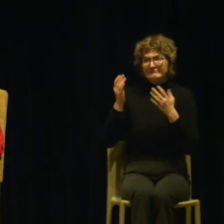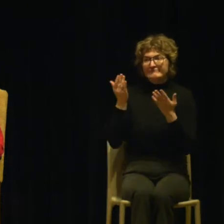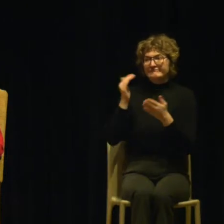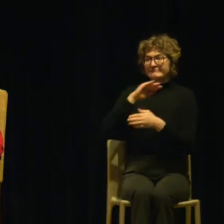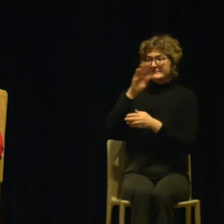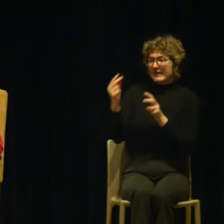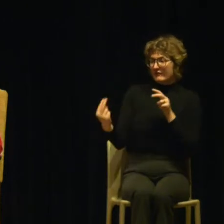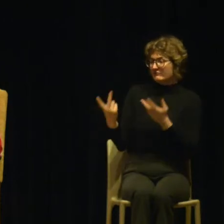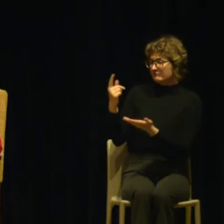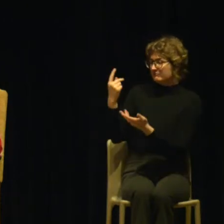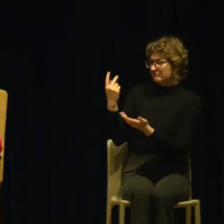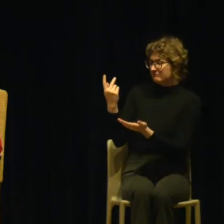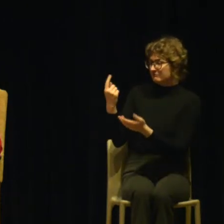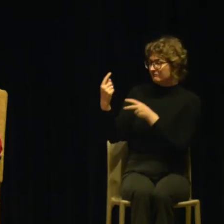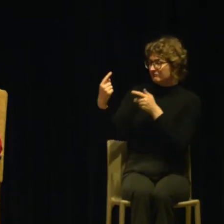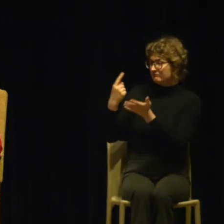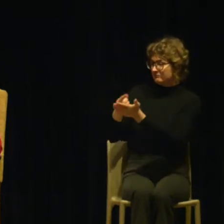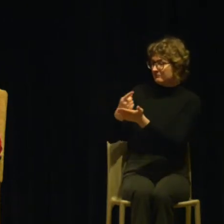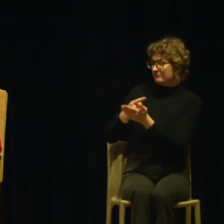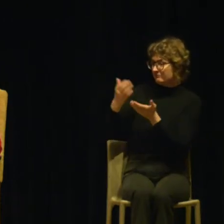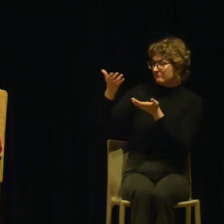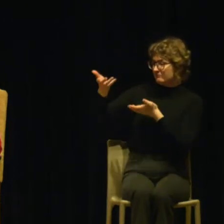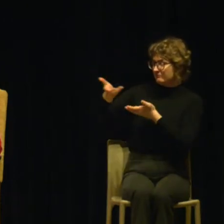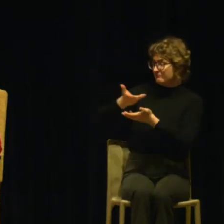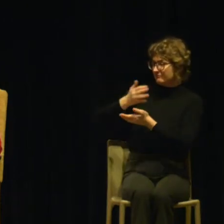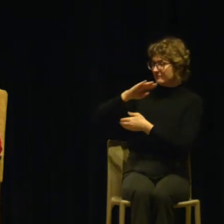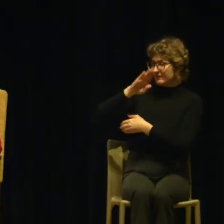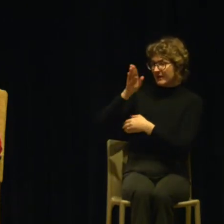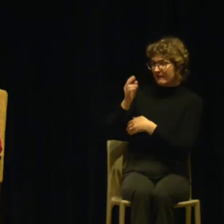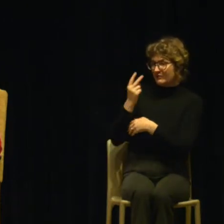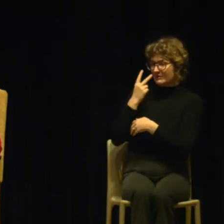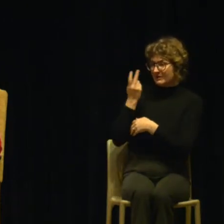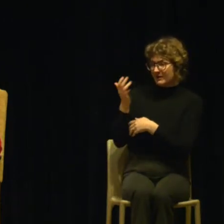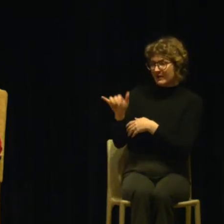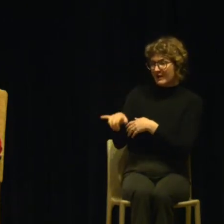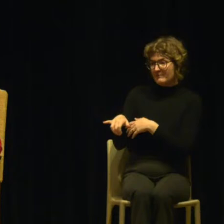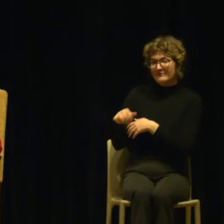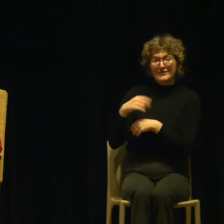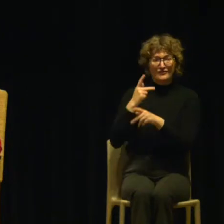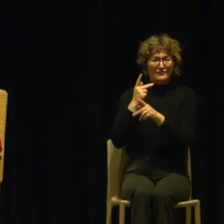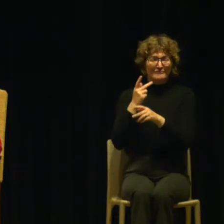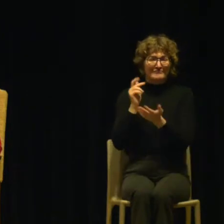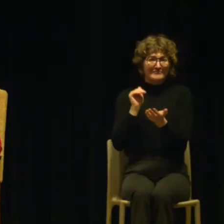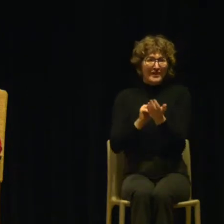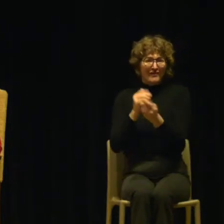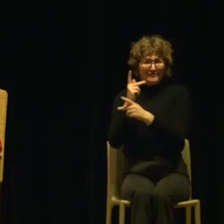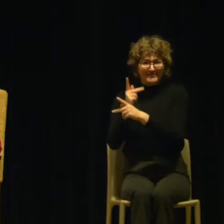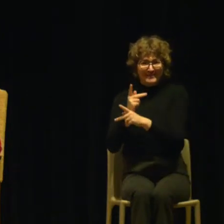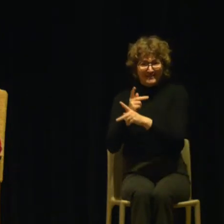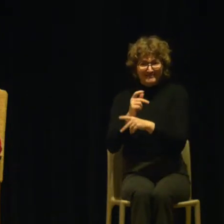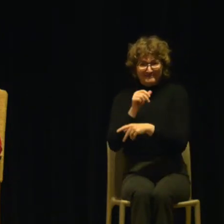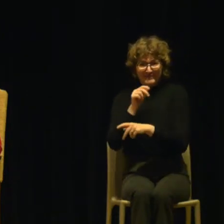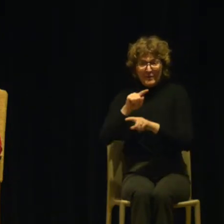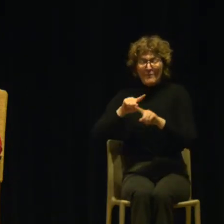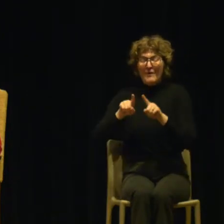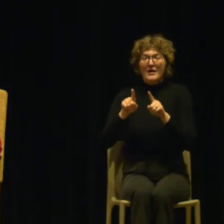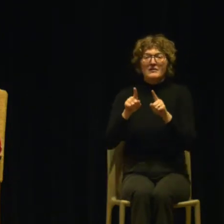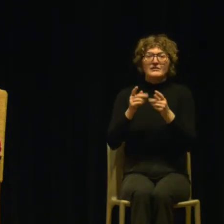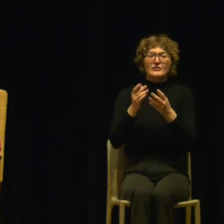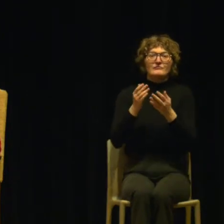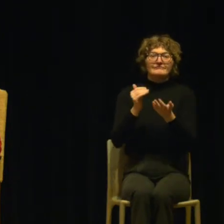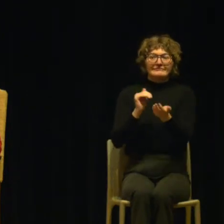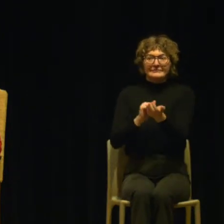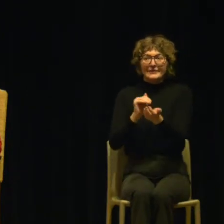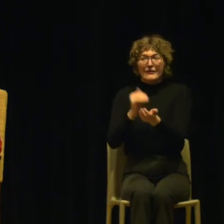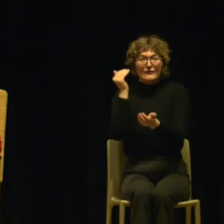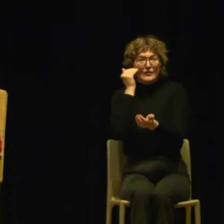And a lot of times, and it's not because your doctors are being, you know, uncaring, more often than not, your doctor may not even know you're